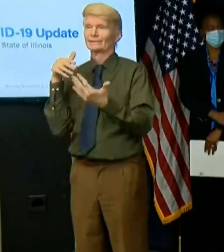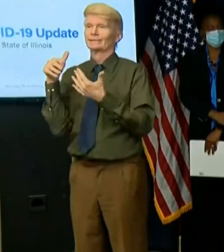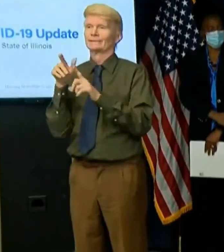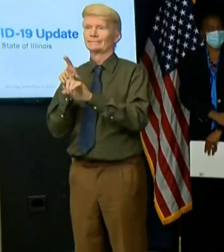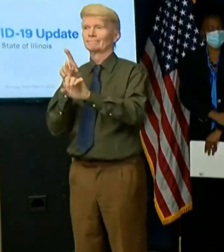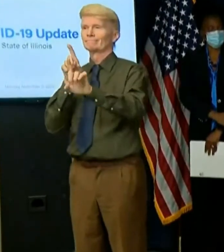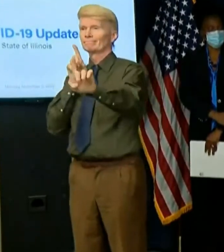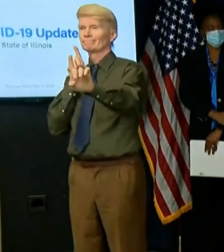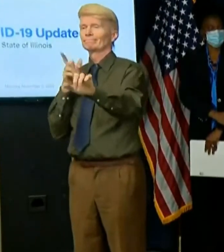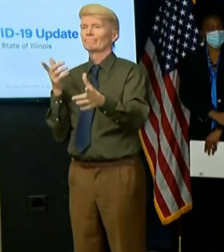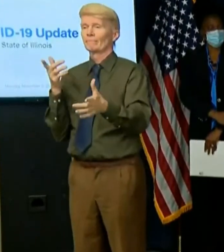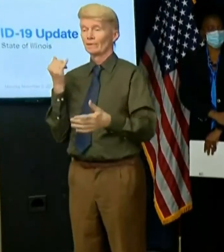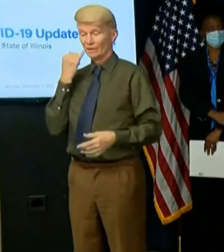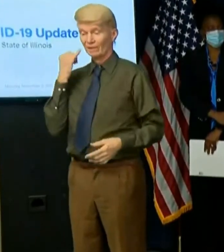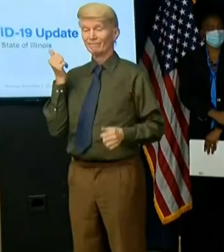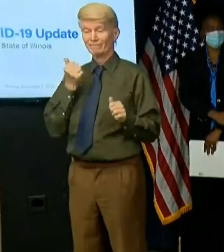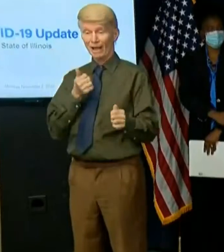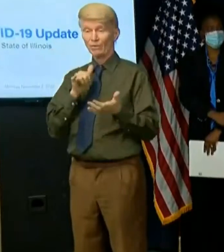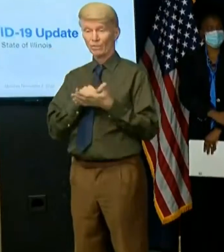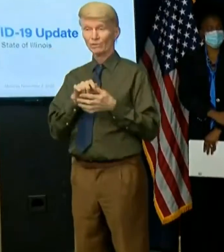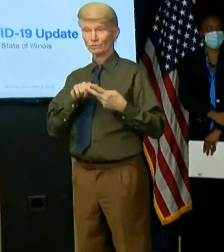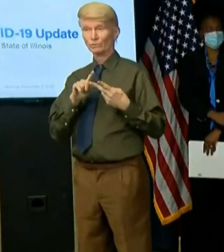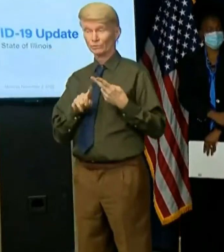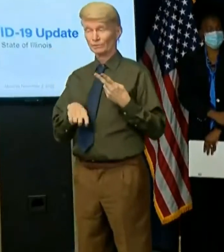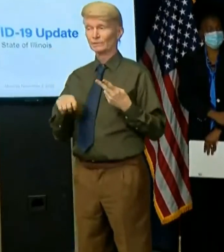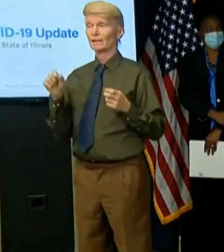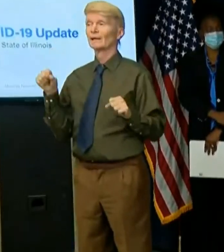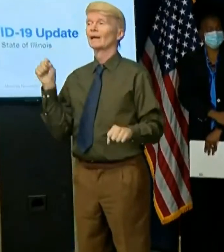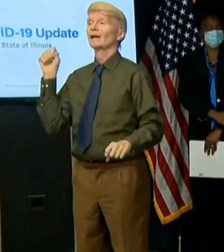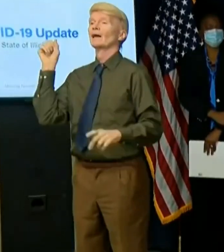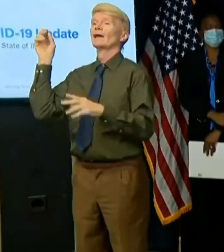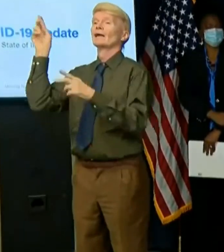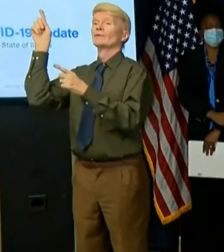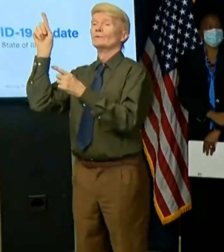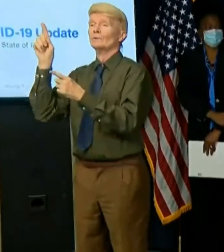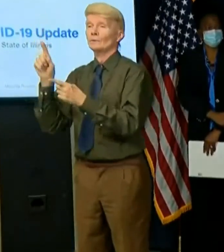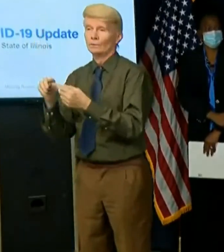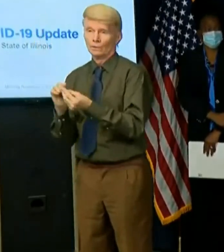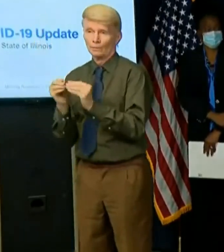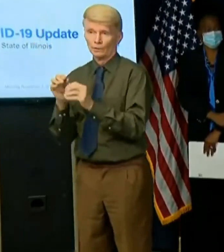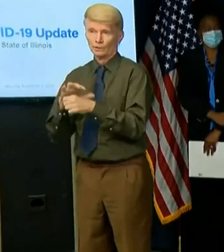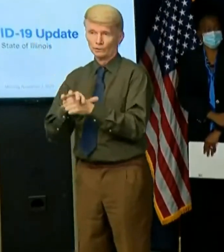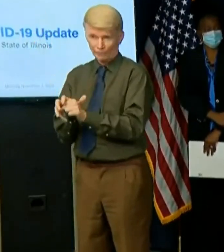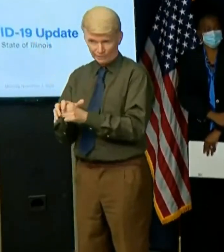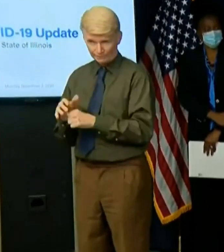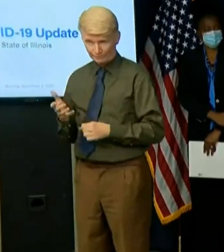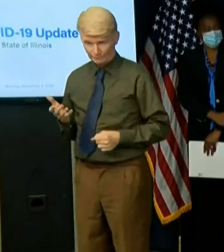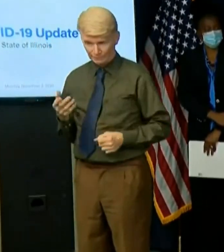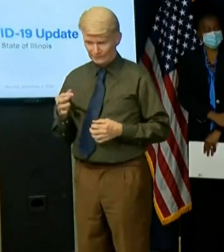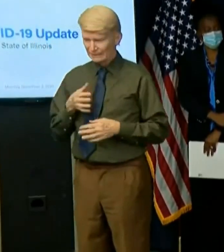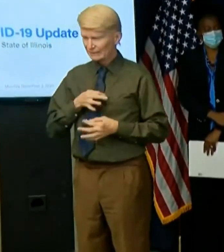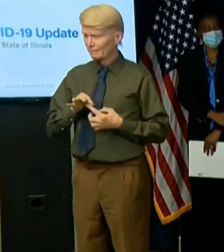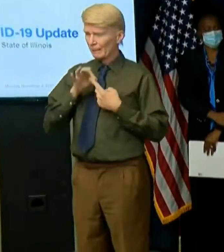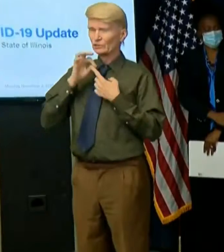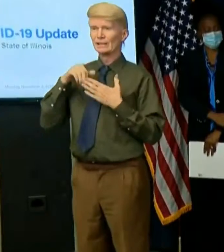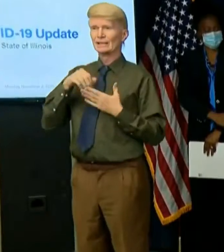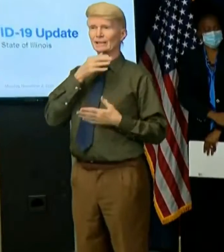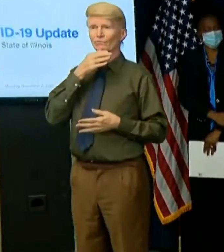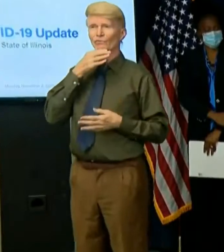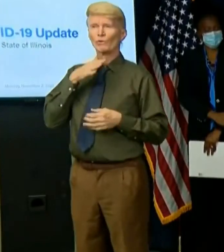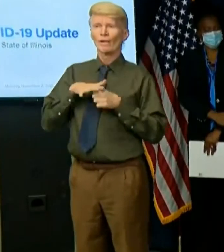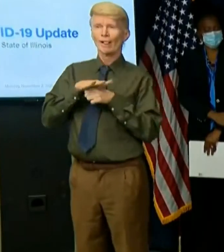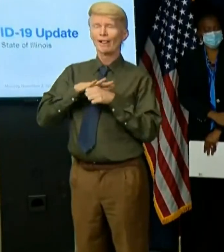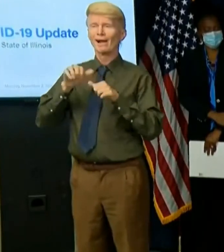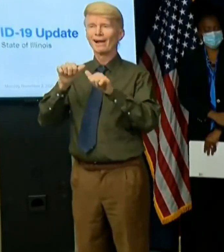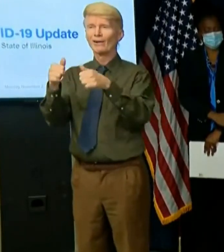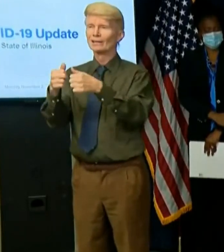I promise you we can bring these positivity rates down all across the state, and particularly in the rural areas, which are being most terribly affected